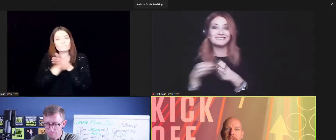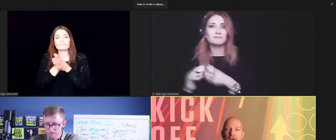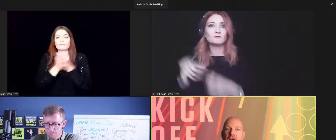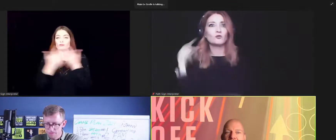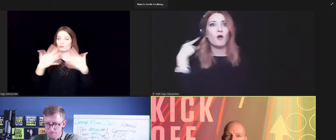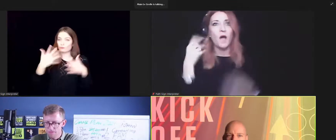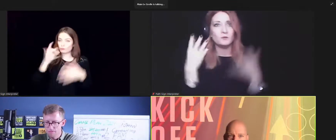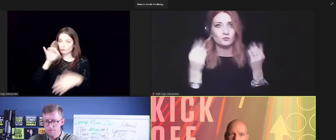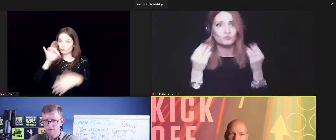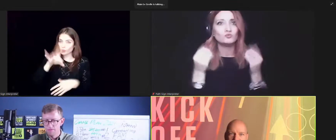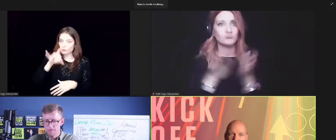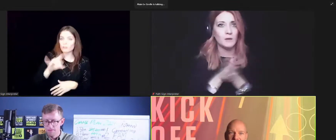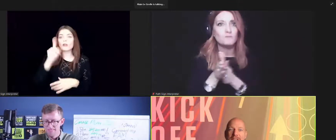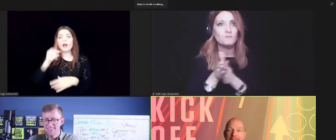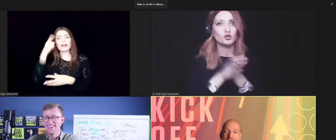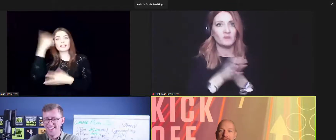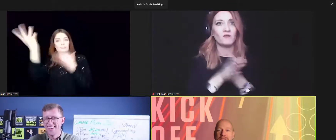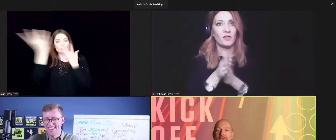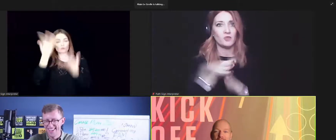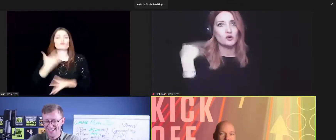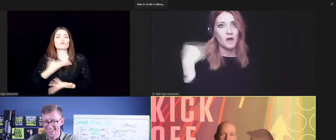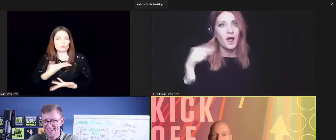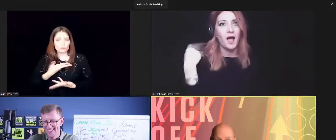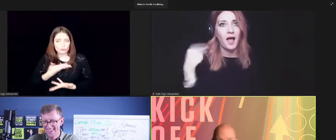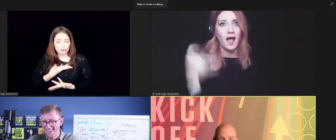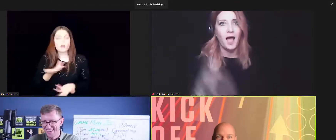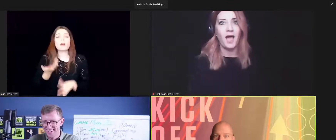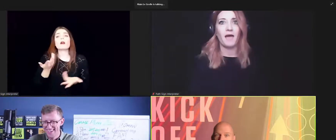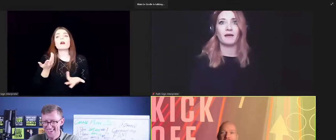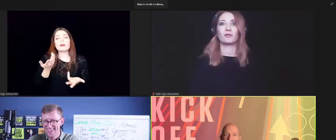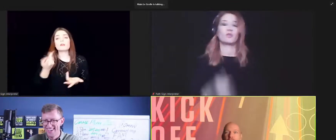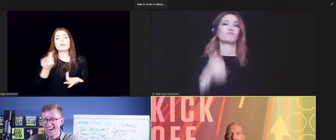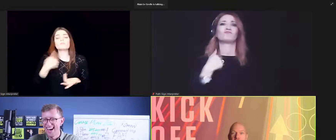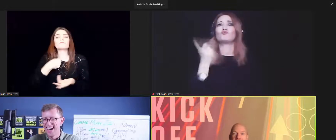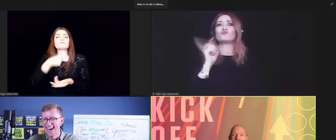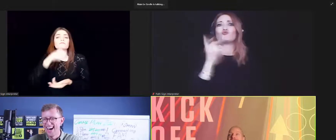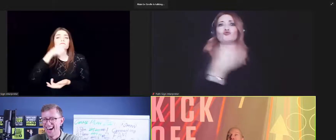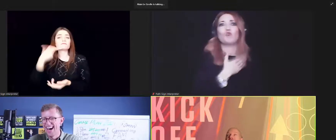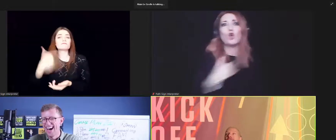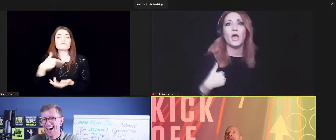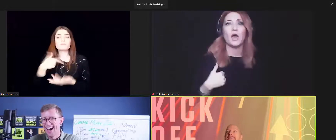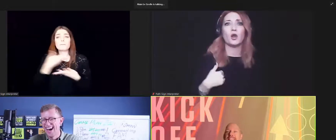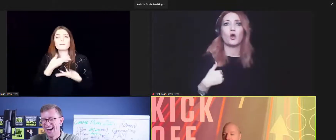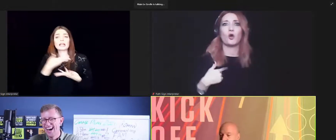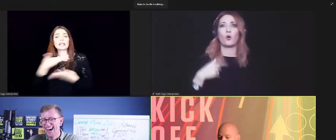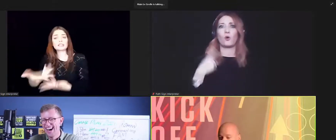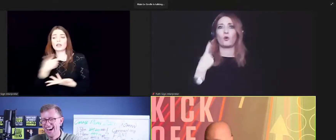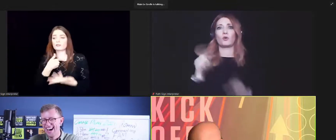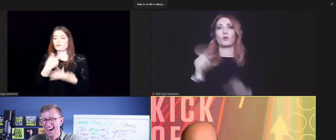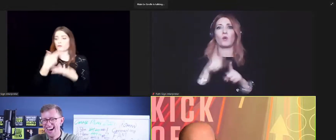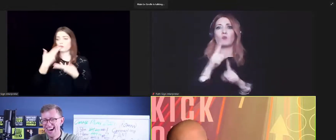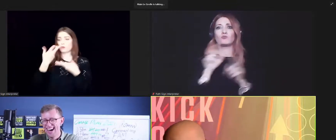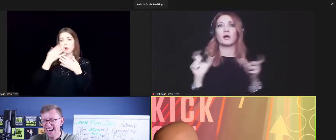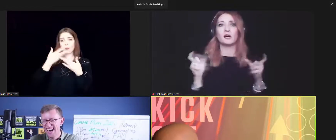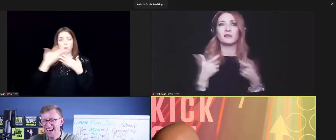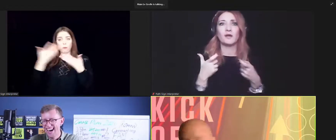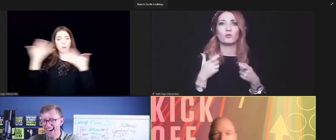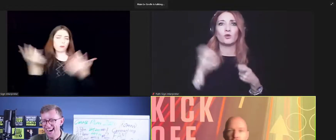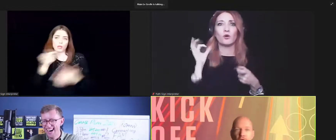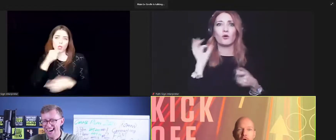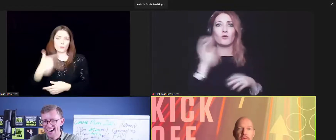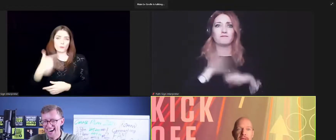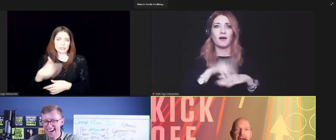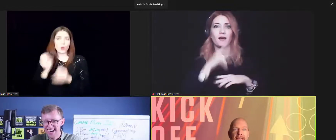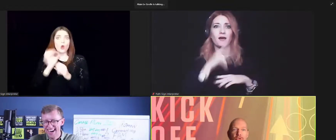presentation, but a how presentation. But you know what? You did both. You did both. This is just crazy. Guys, I